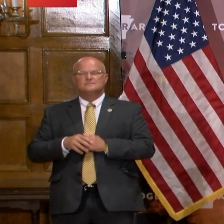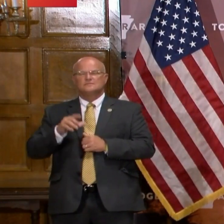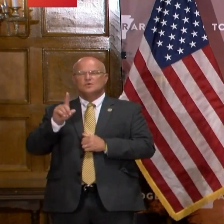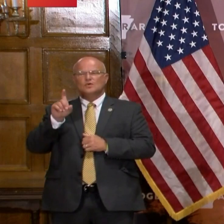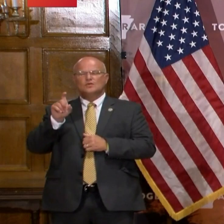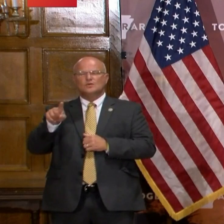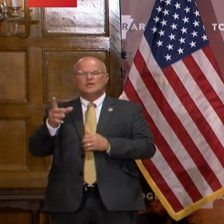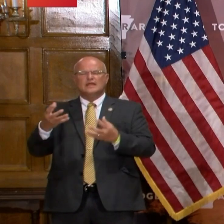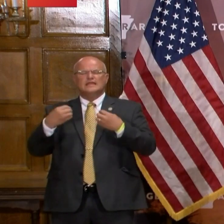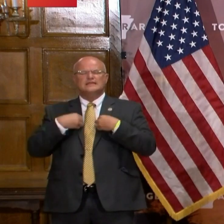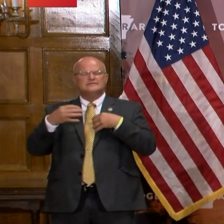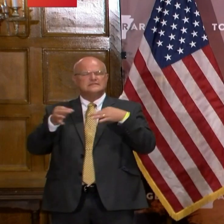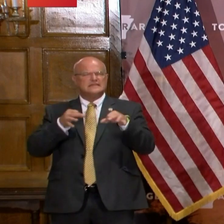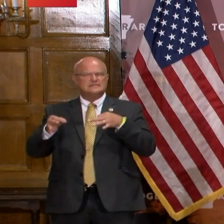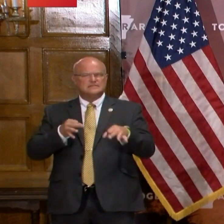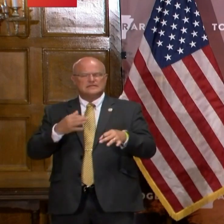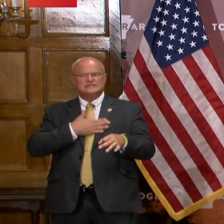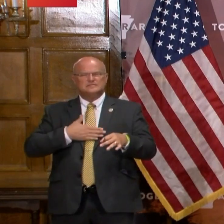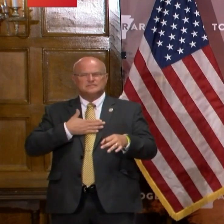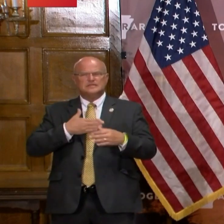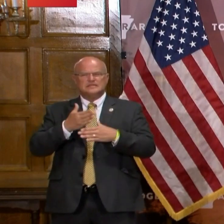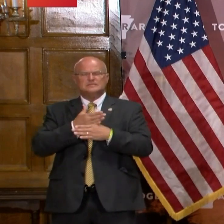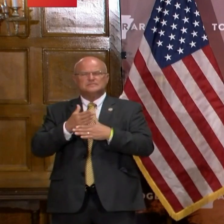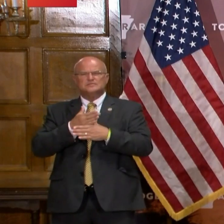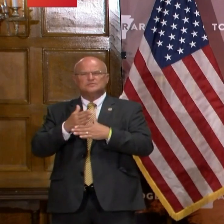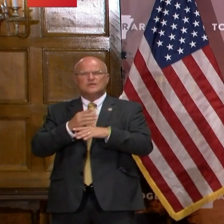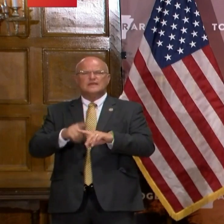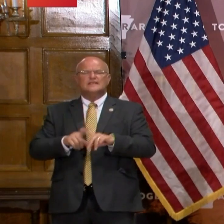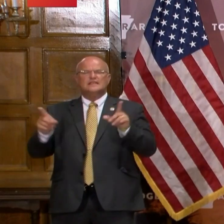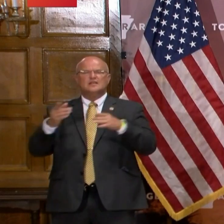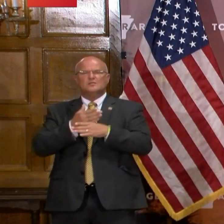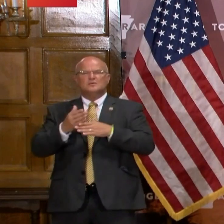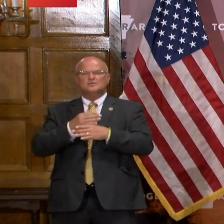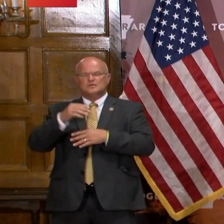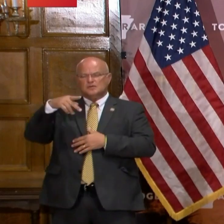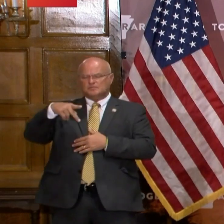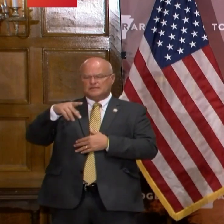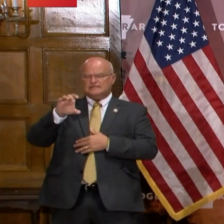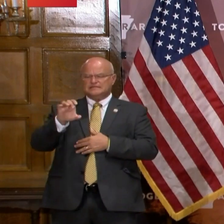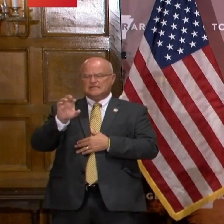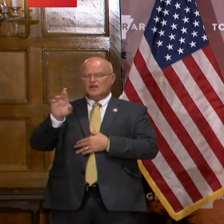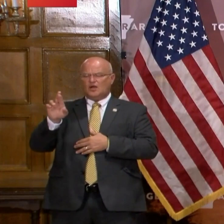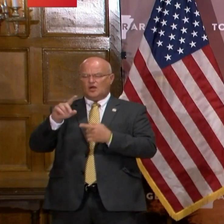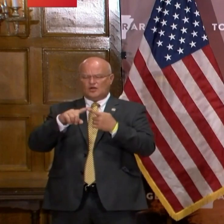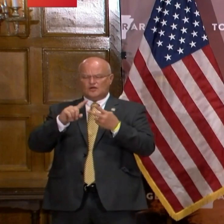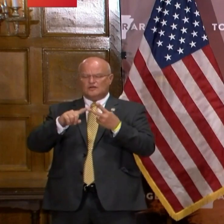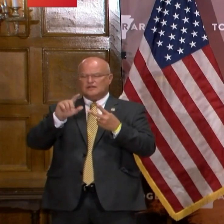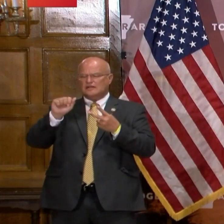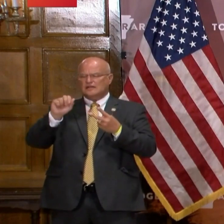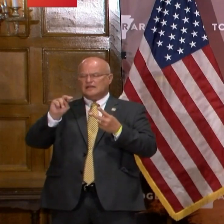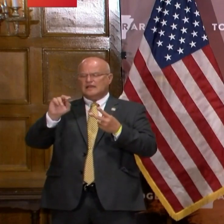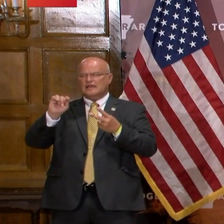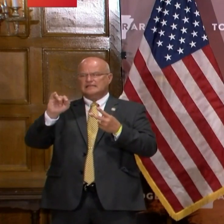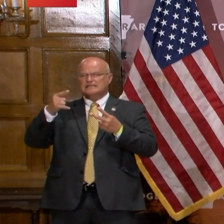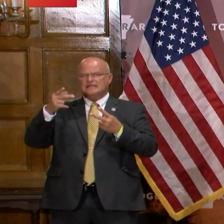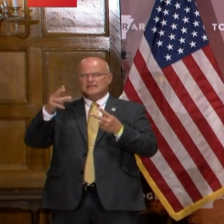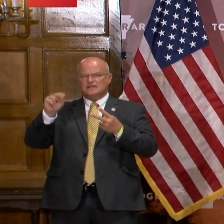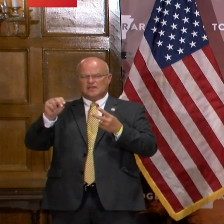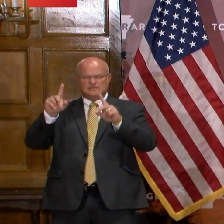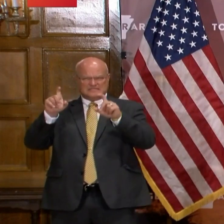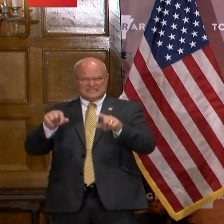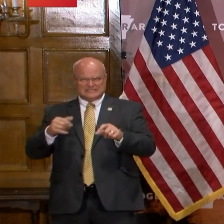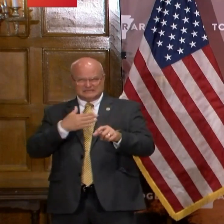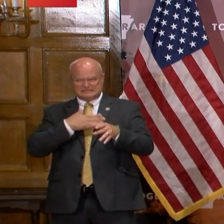us a lay explanation, please, between the difference between a PCR and an anagram test and how that data is